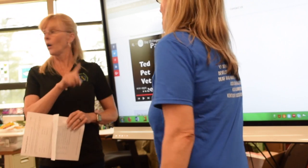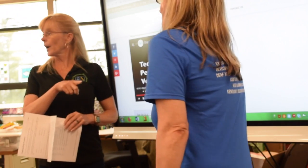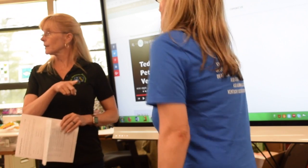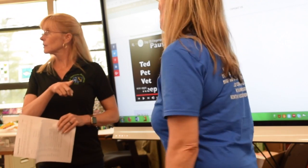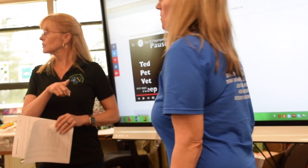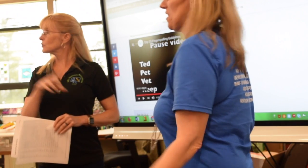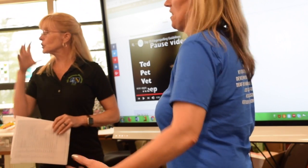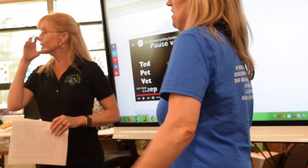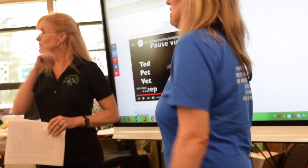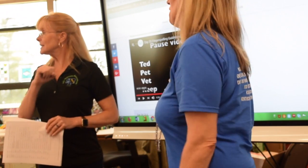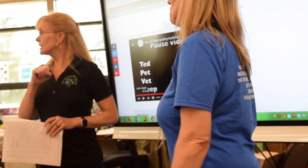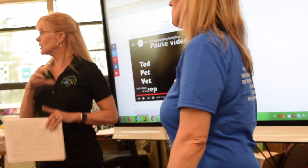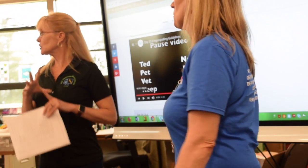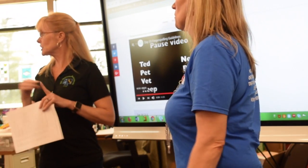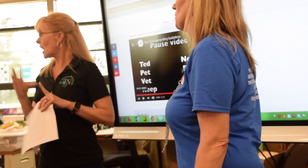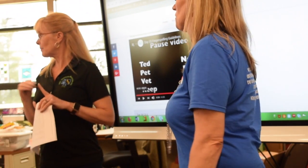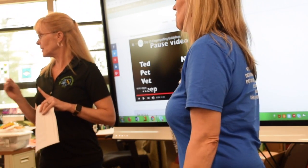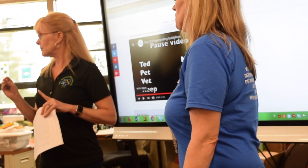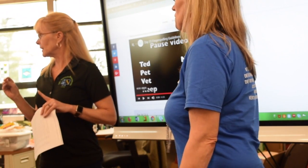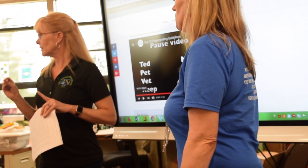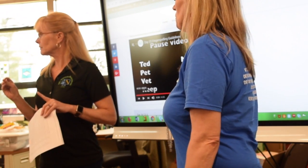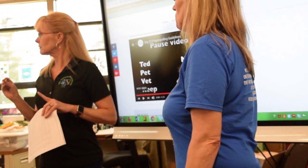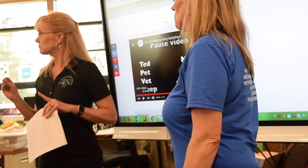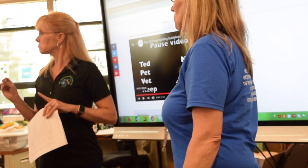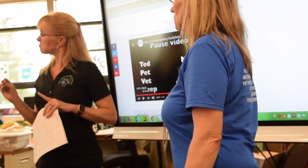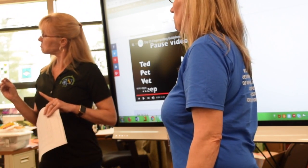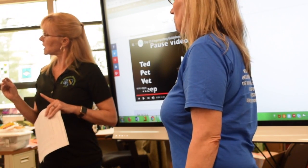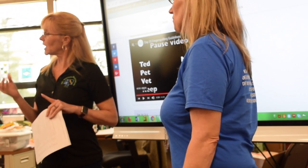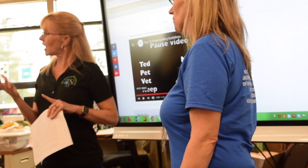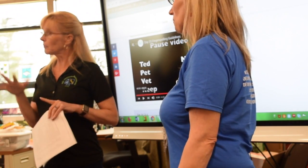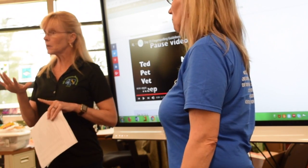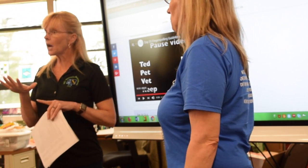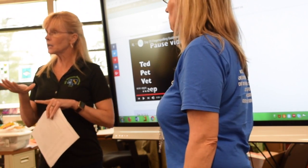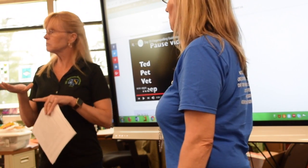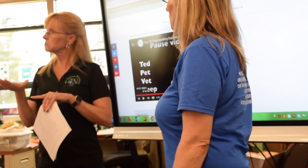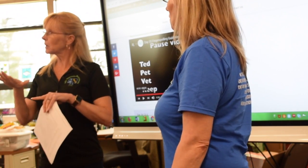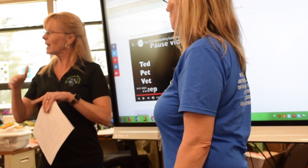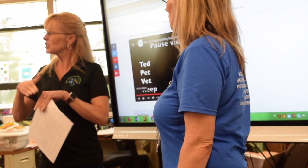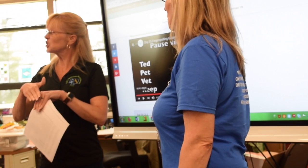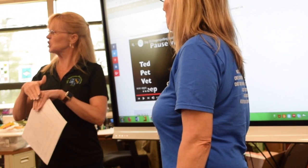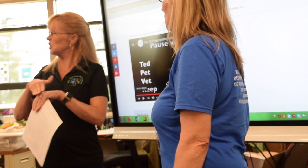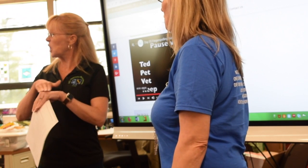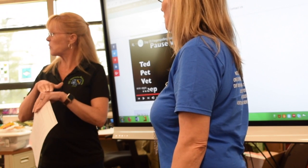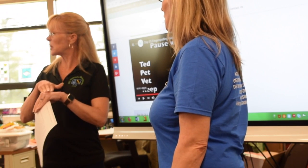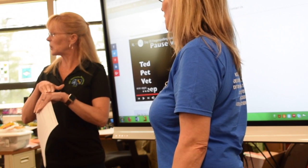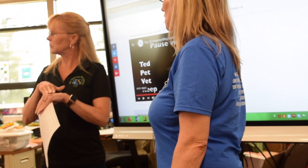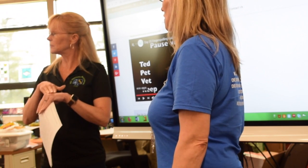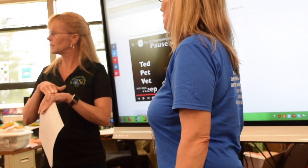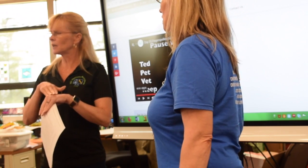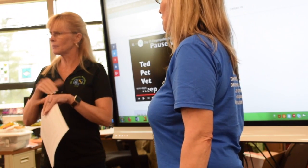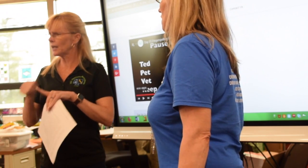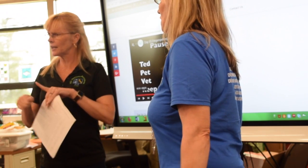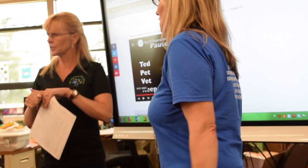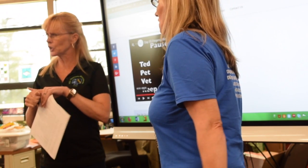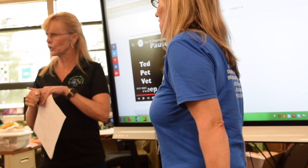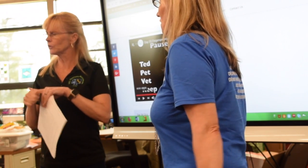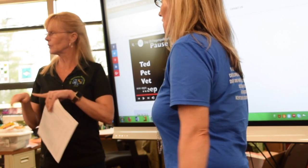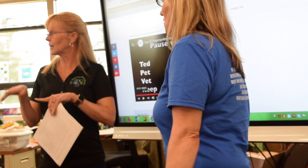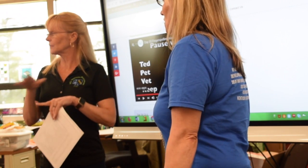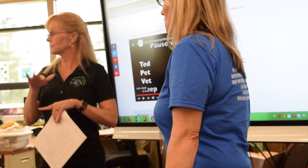Okay, so she's missing it, just copying me. And I'm not slow mode, but I'm not at the turtle. I'm